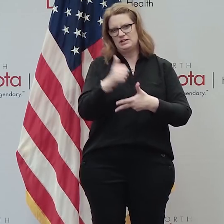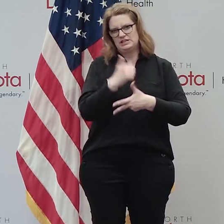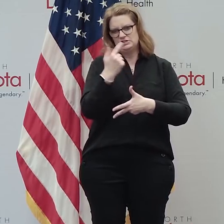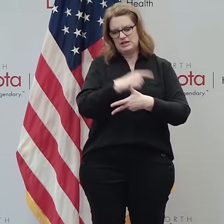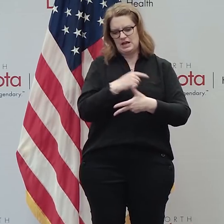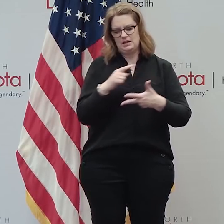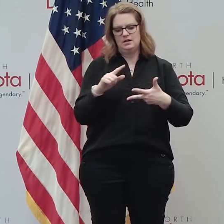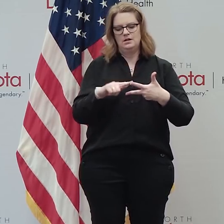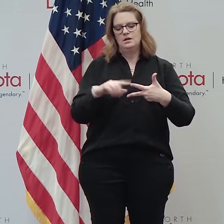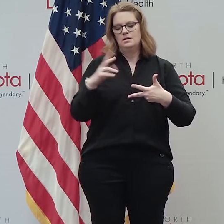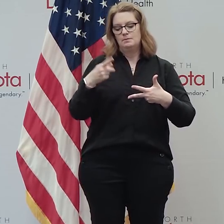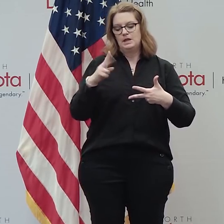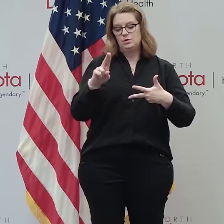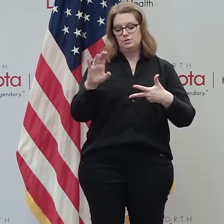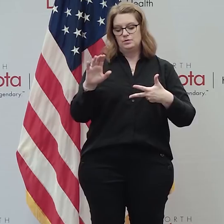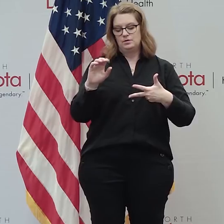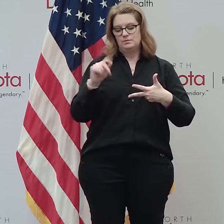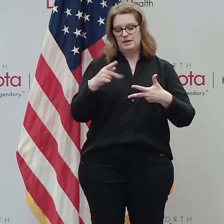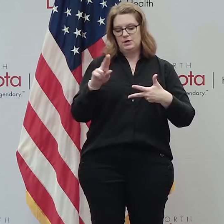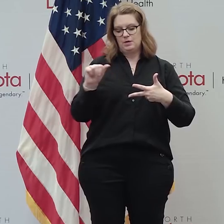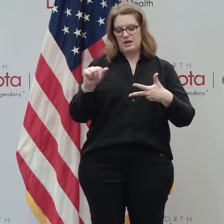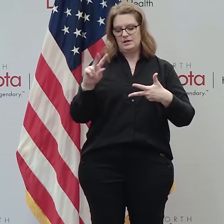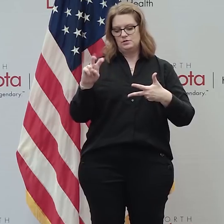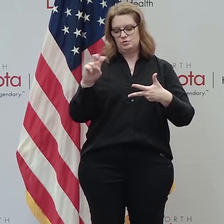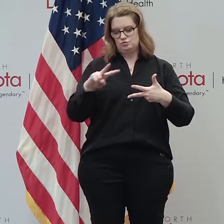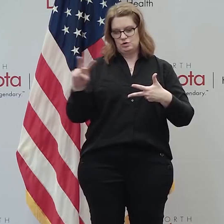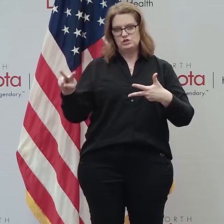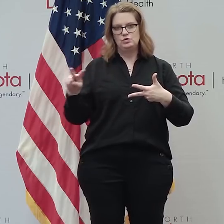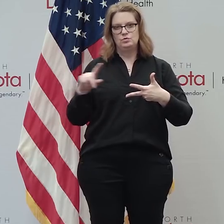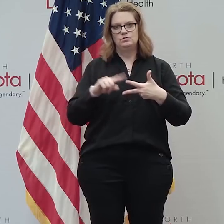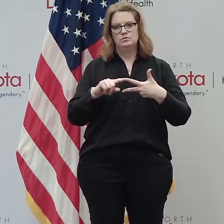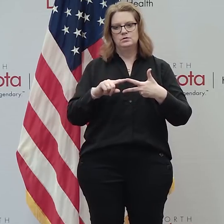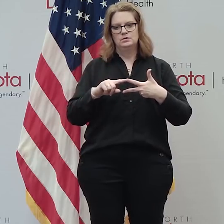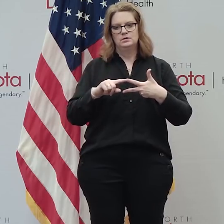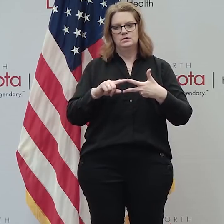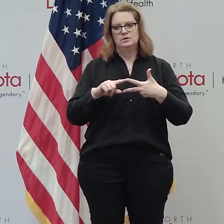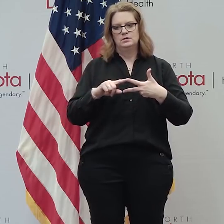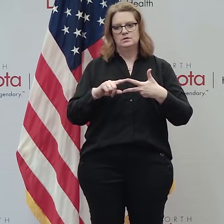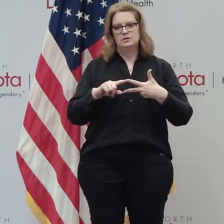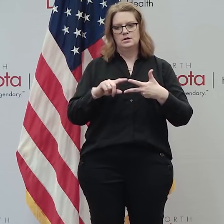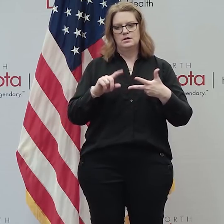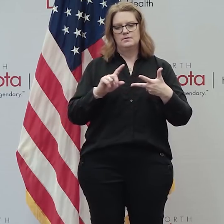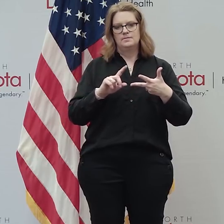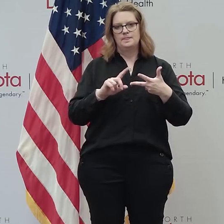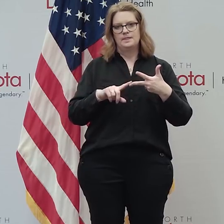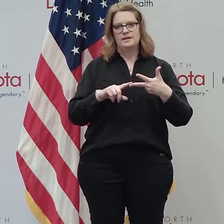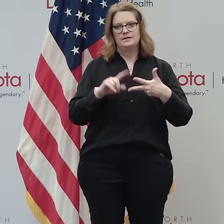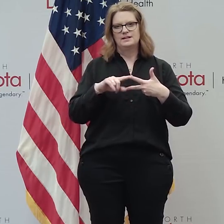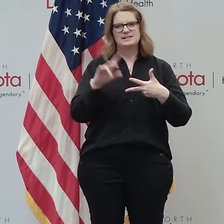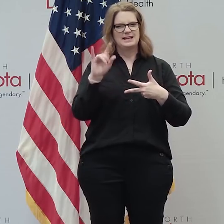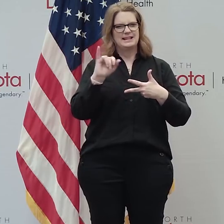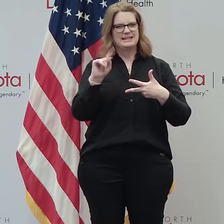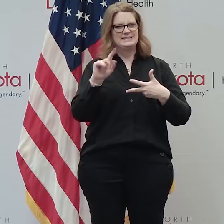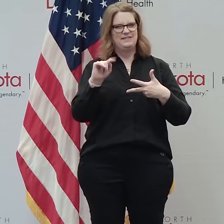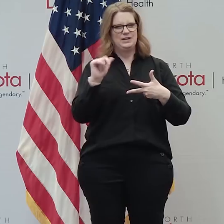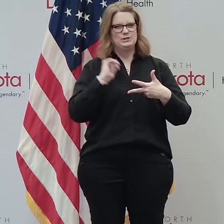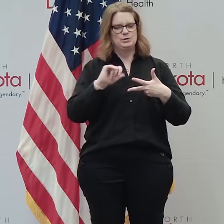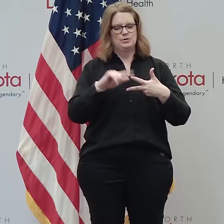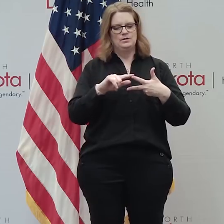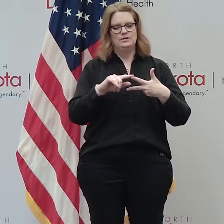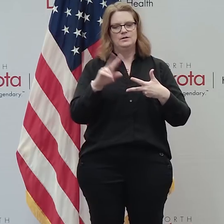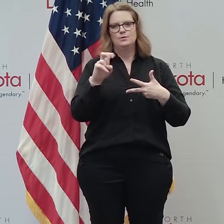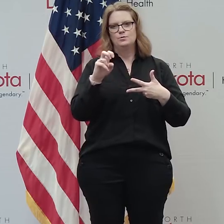and Thursday, pandemic unemployment 222. That's an old TV show, I think, for those that are old enough,